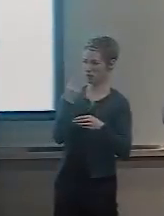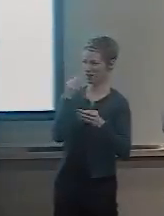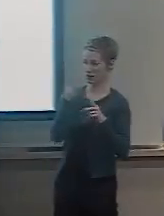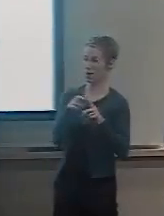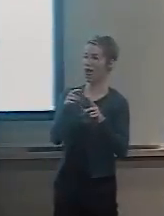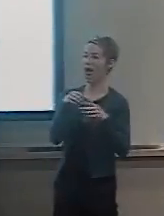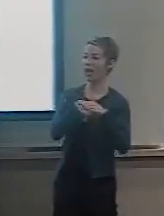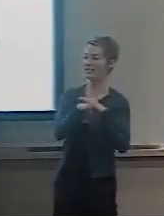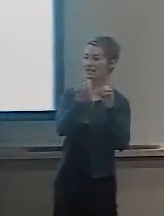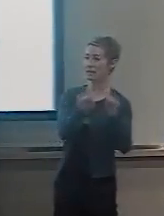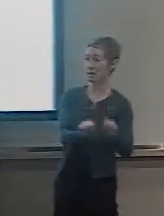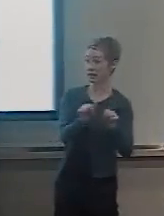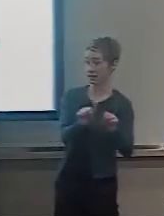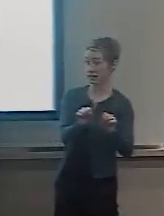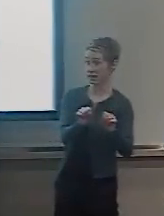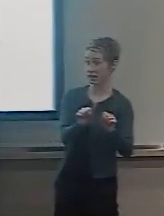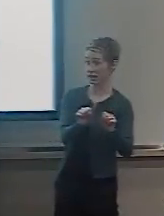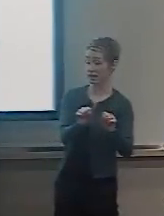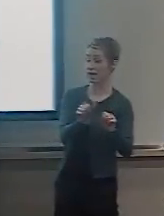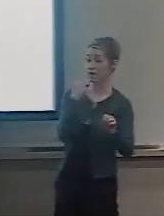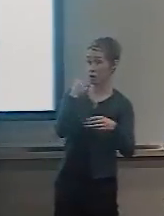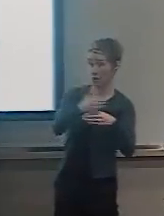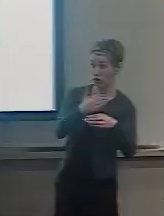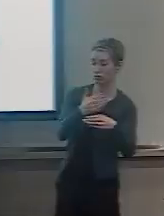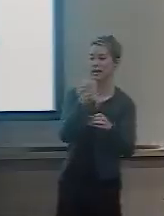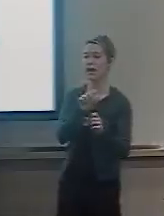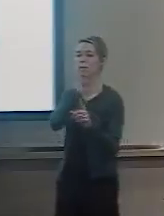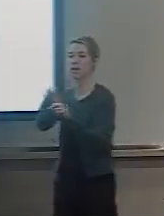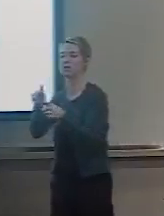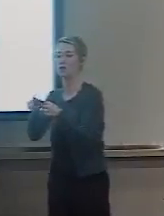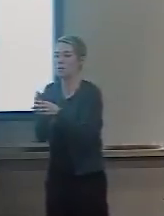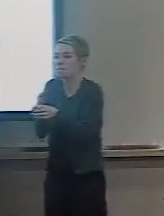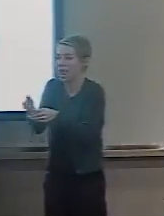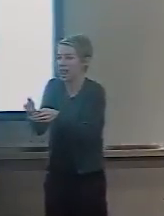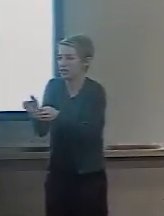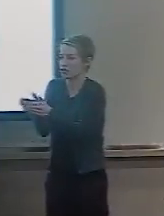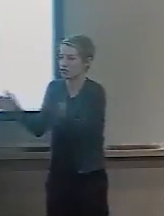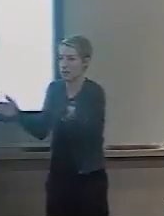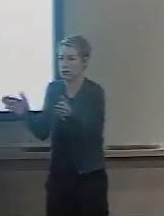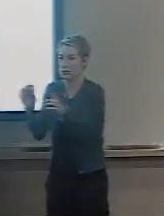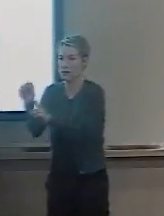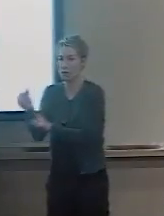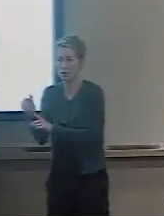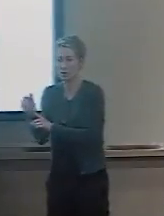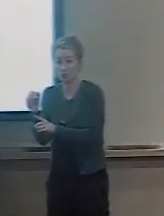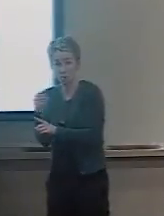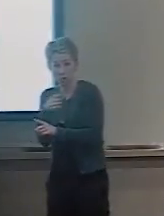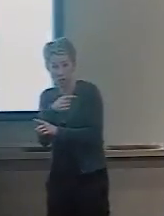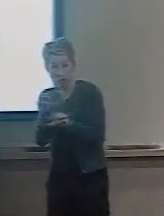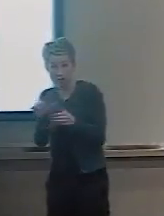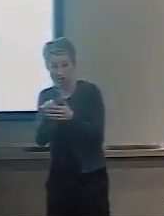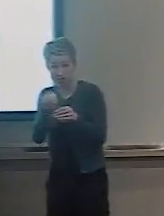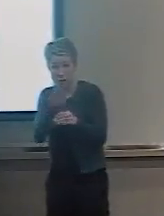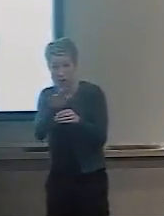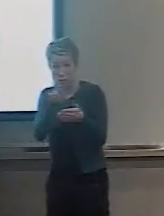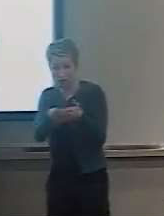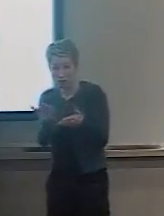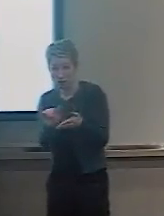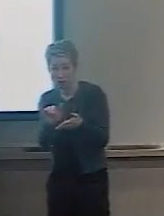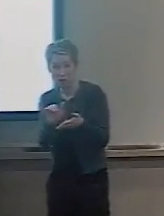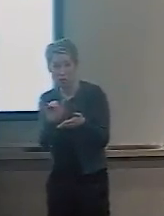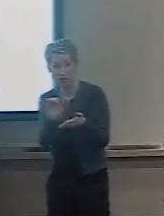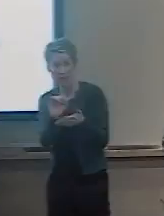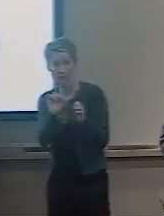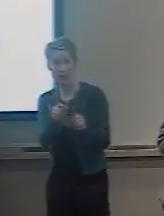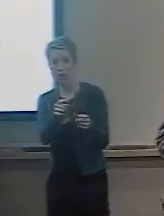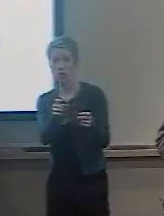also be applied to what we call mainstream scenarios. So do you do that in your research as well? Maybe you could just give us some insights into how you kind of